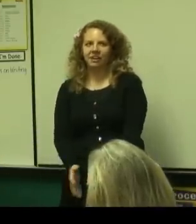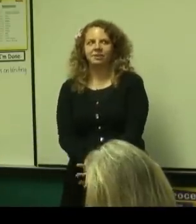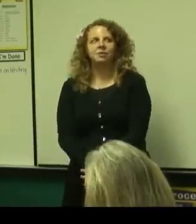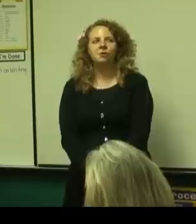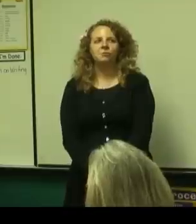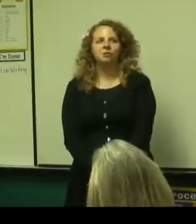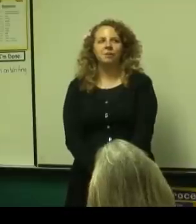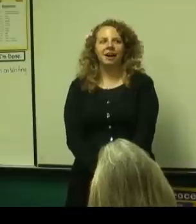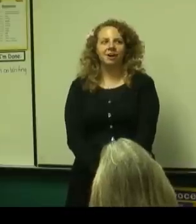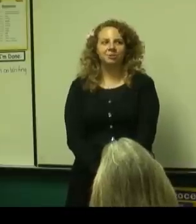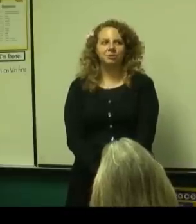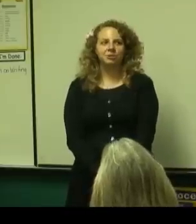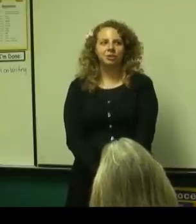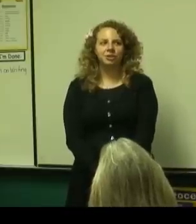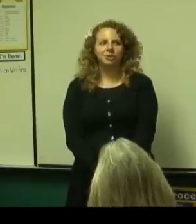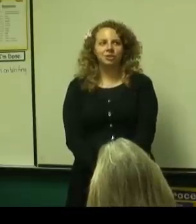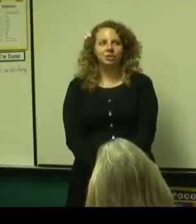Okay, what about